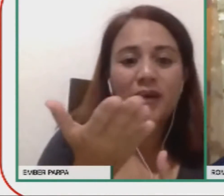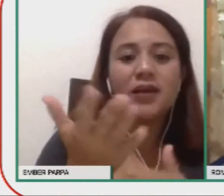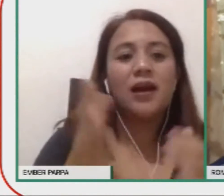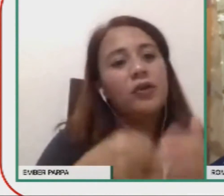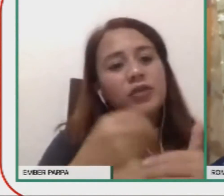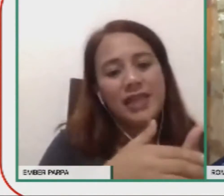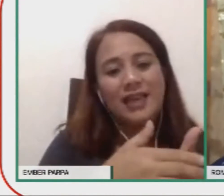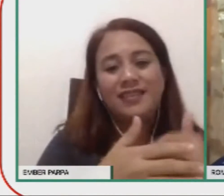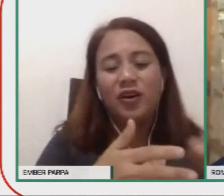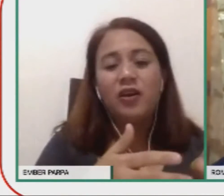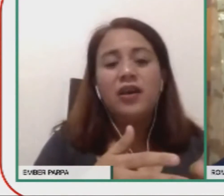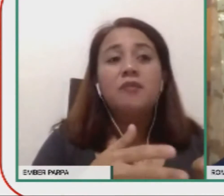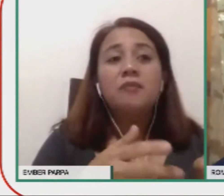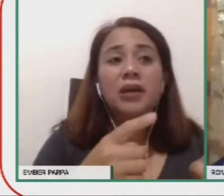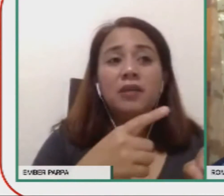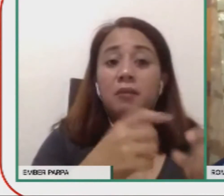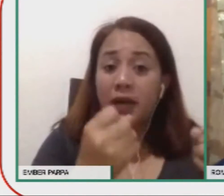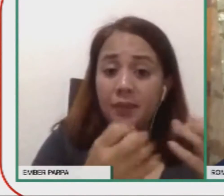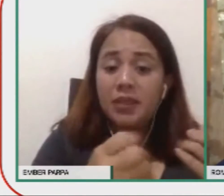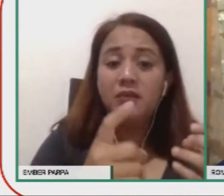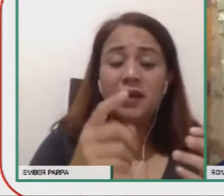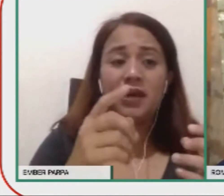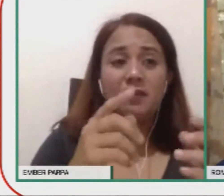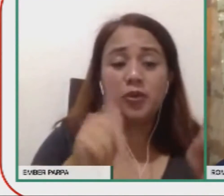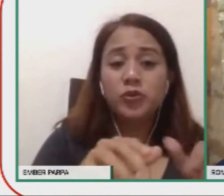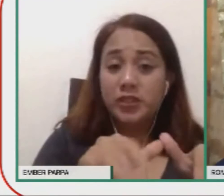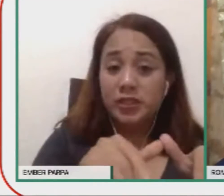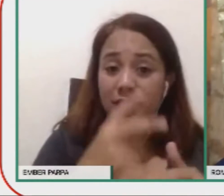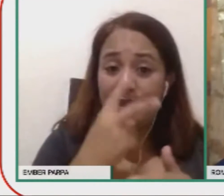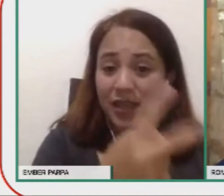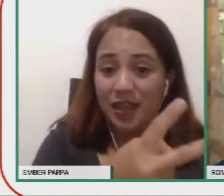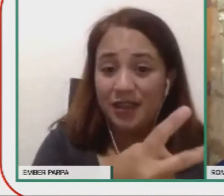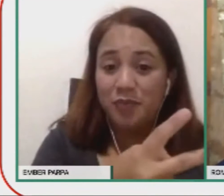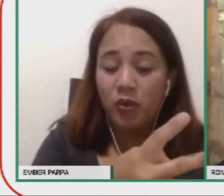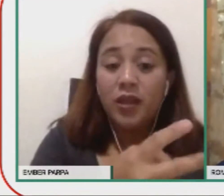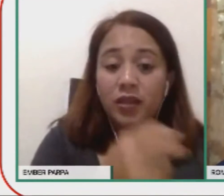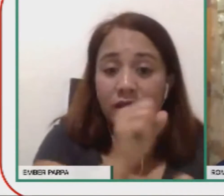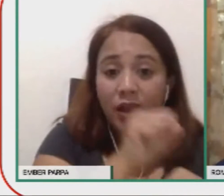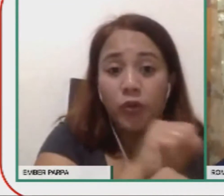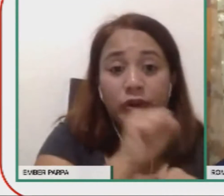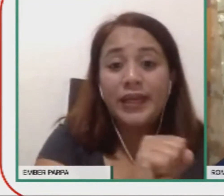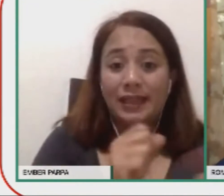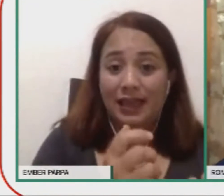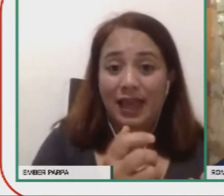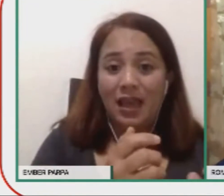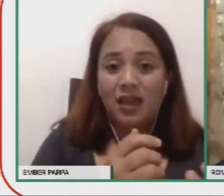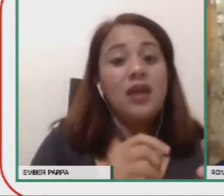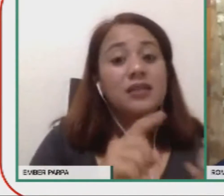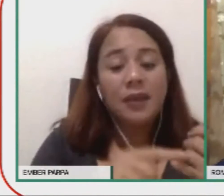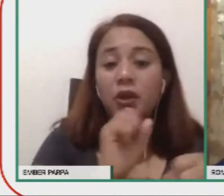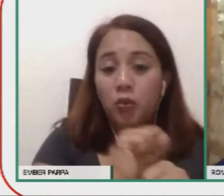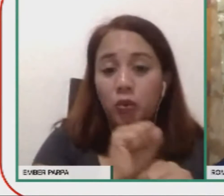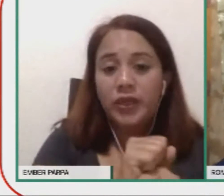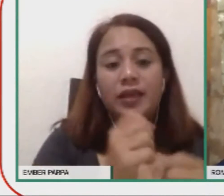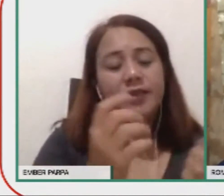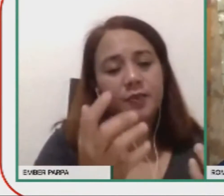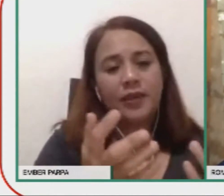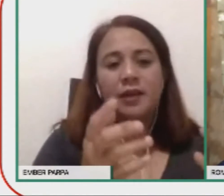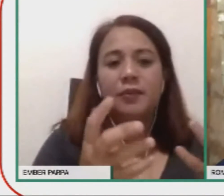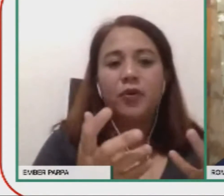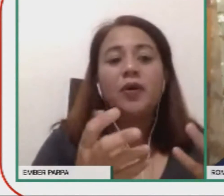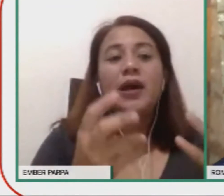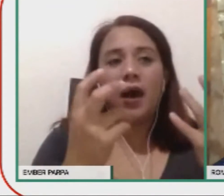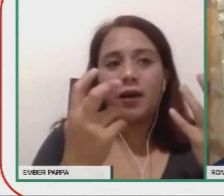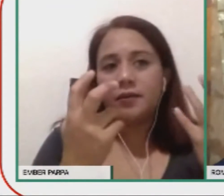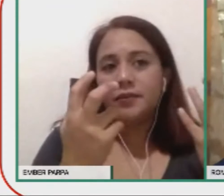nagbe-beg outside, no? But marami din mga persons with disability na nakikita mo that they are working talaga. Some they are working, and sabi